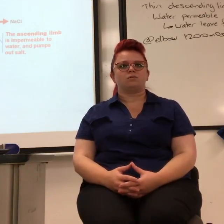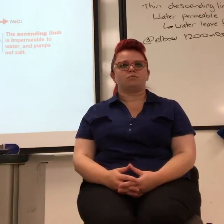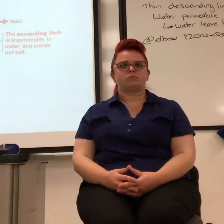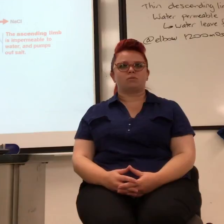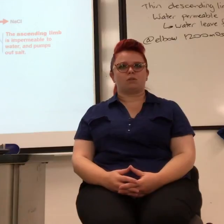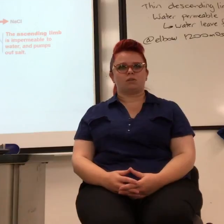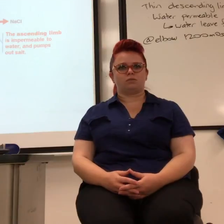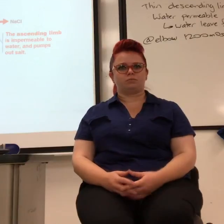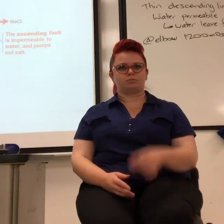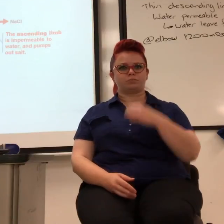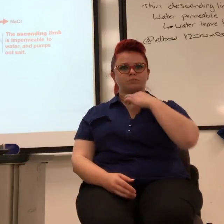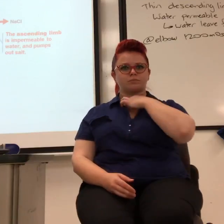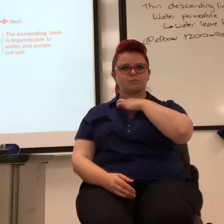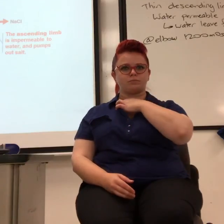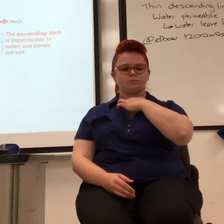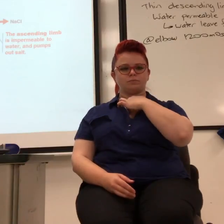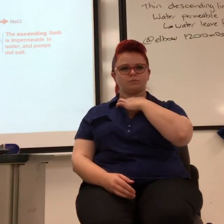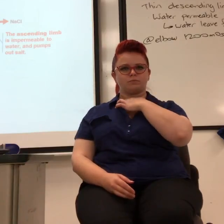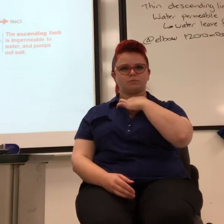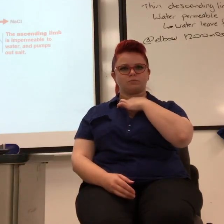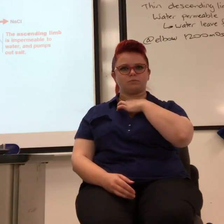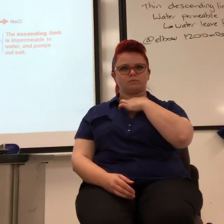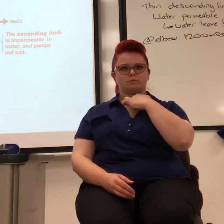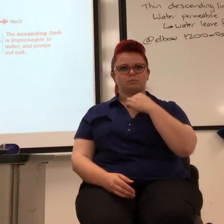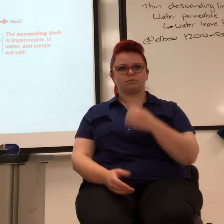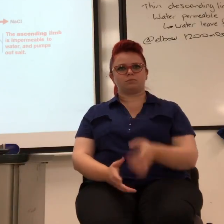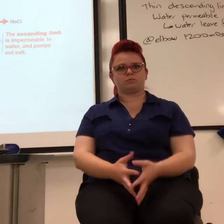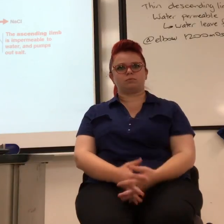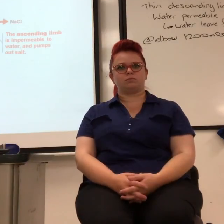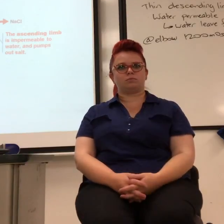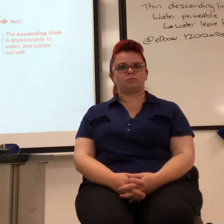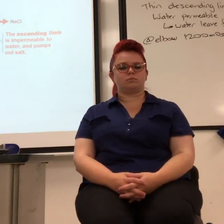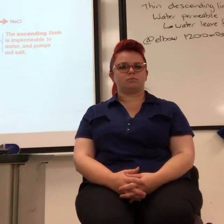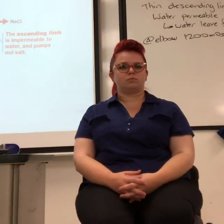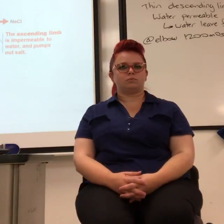No water leaves, and